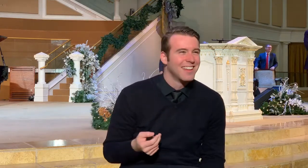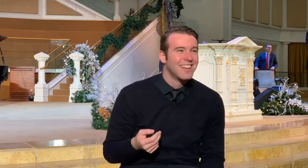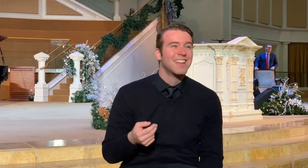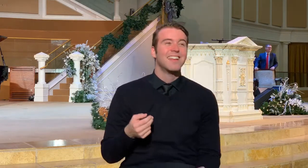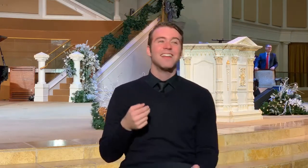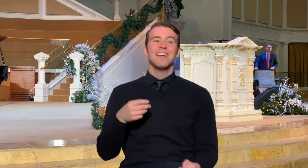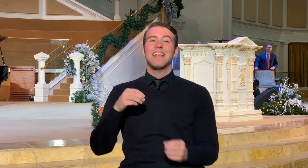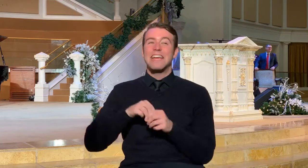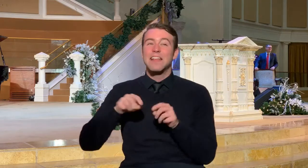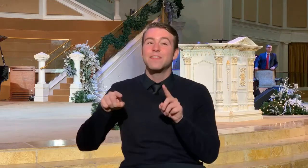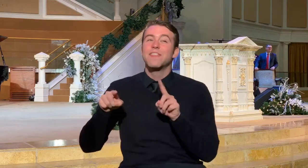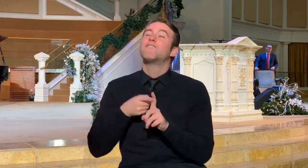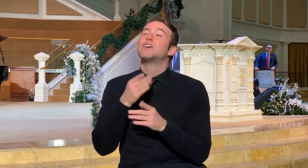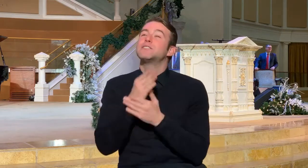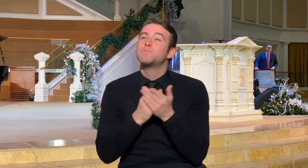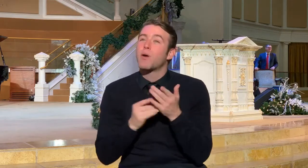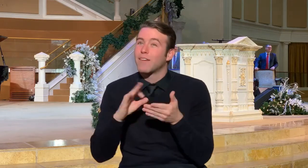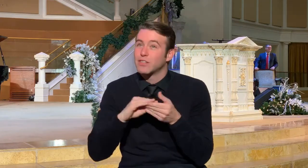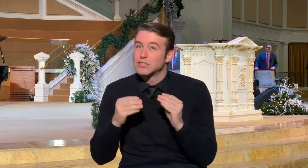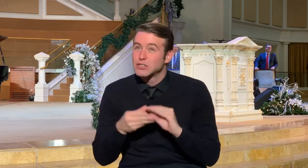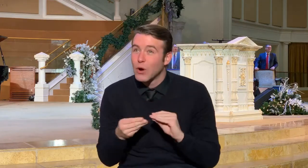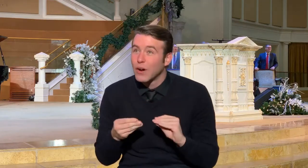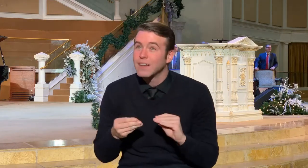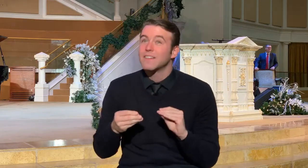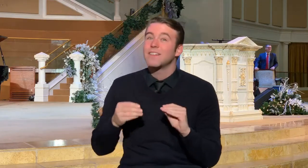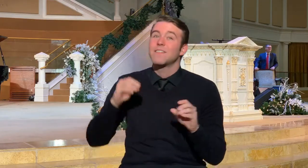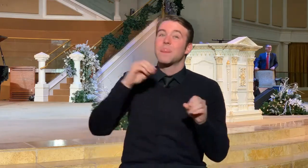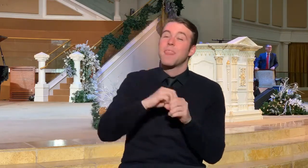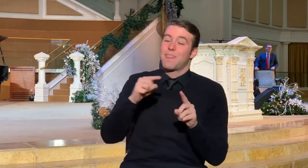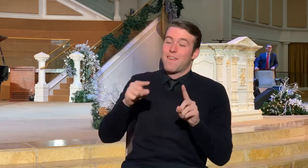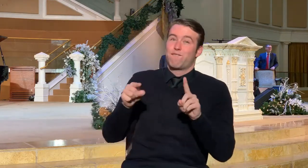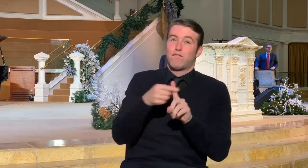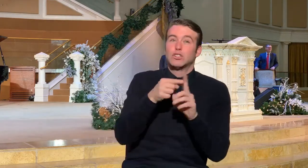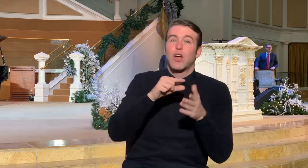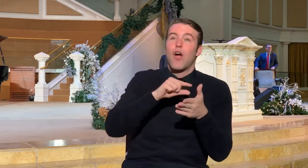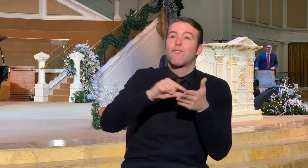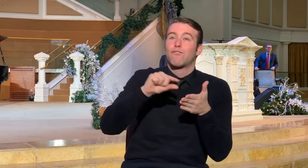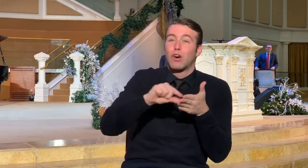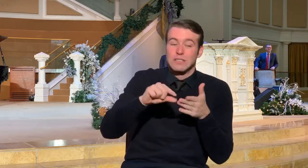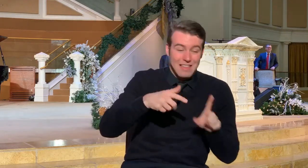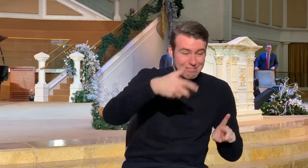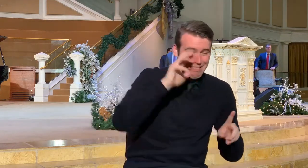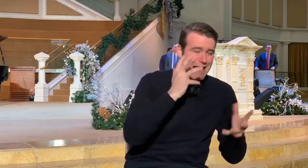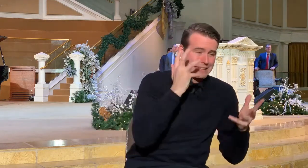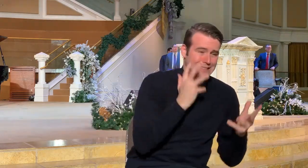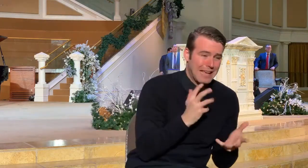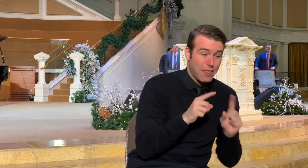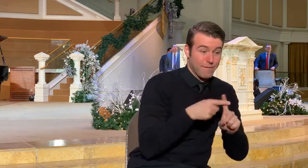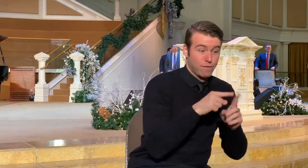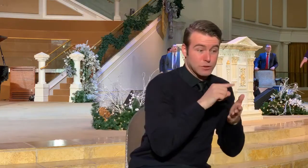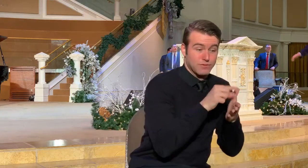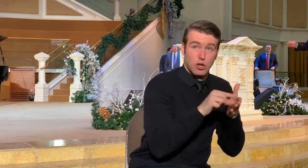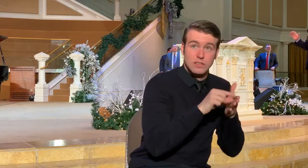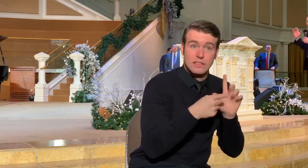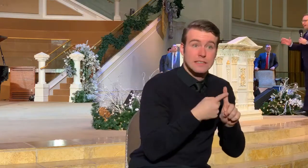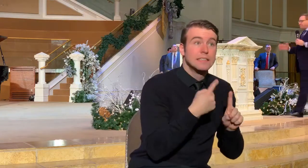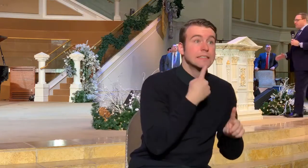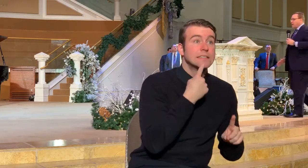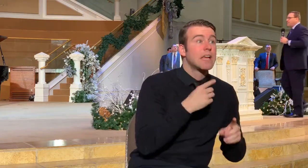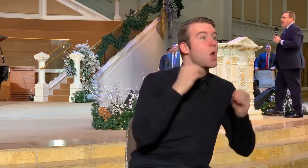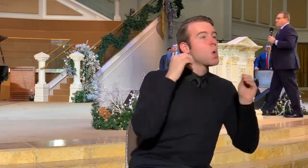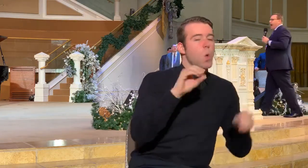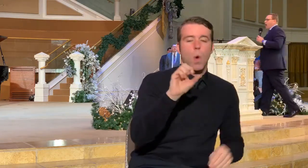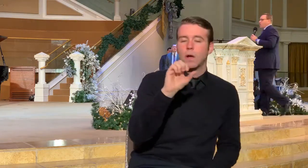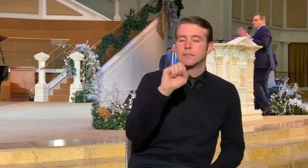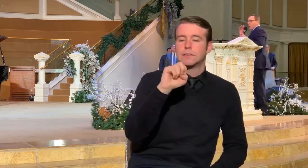In that first part of the story, in the first verse of the lioness's song, there was no